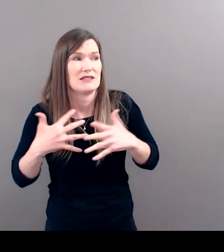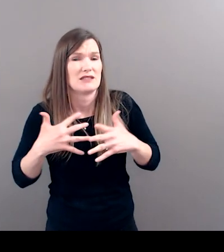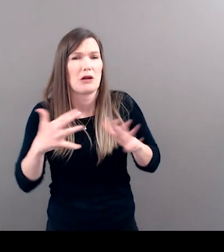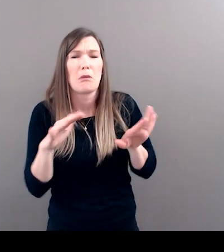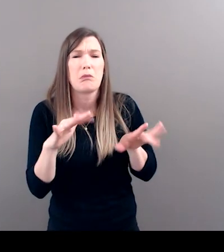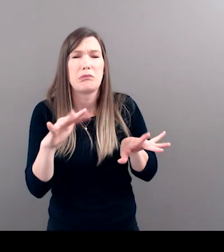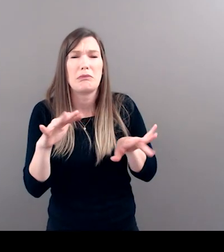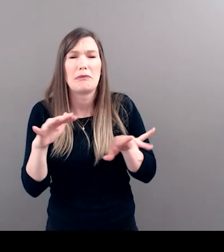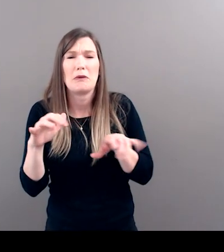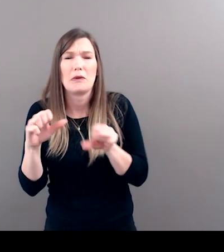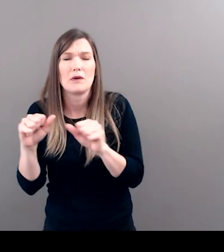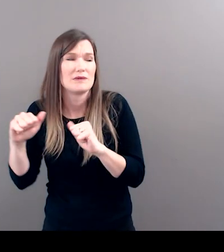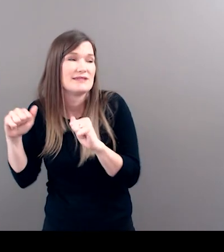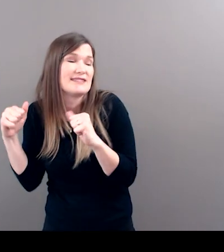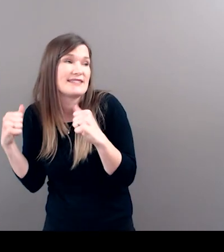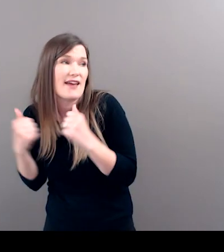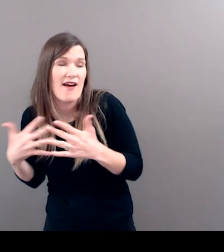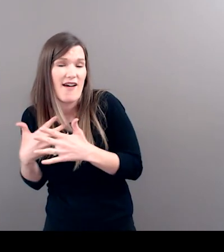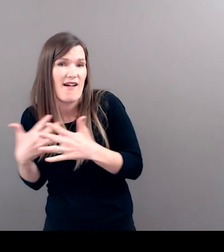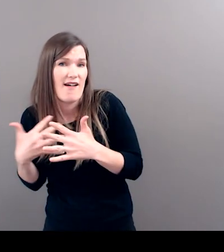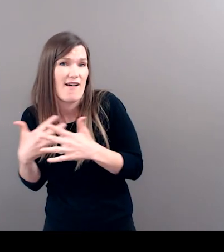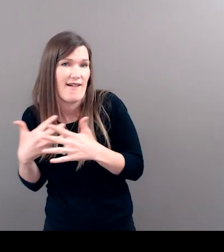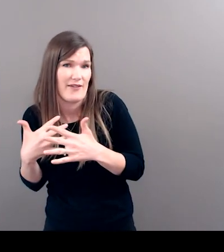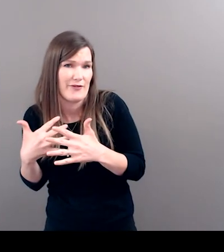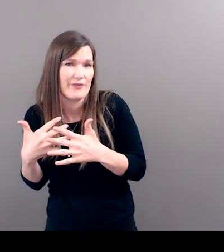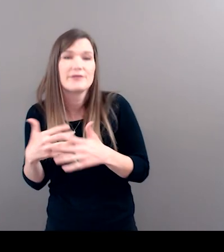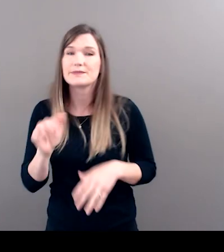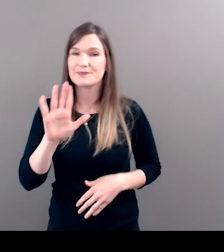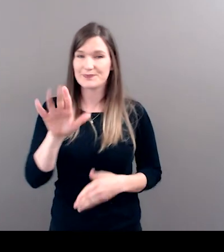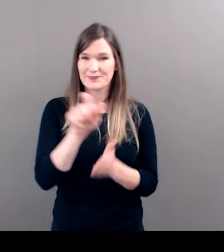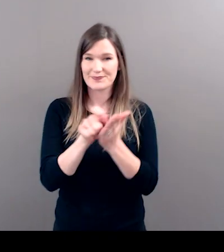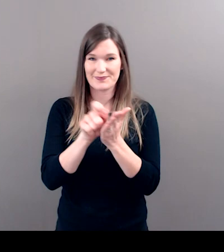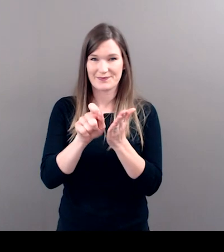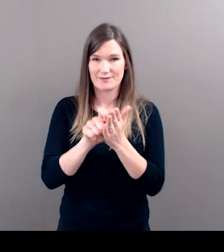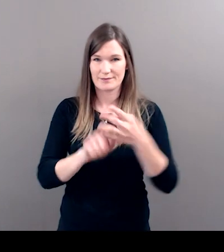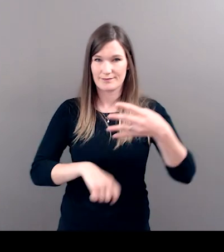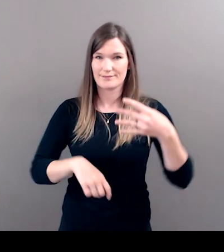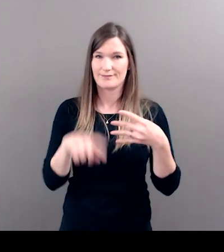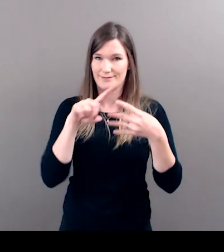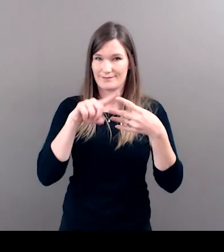and were dreadfully afraid. Number one in your notes,